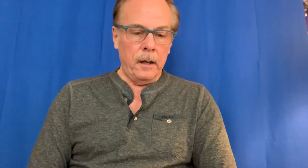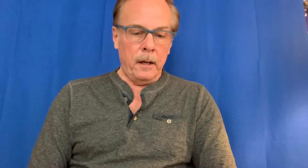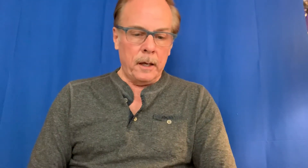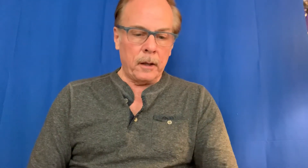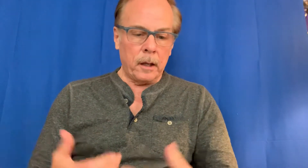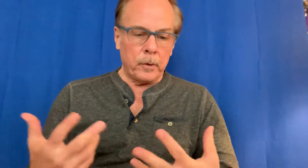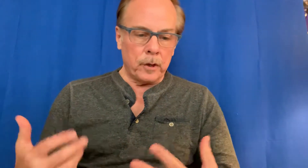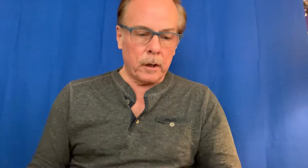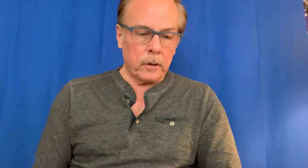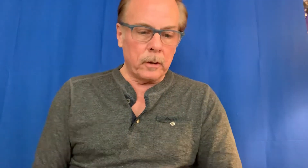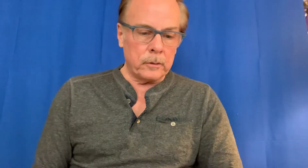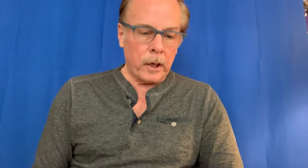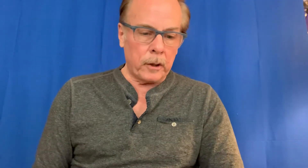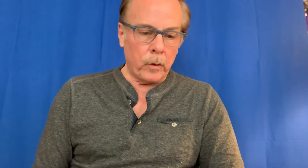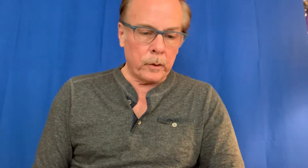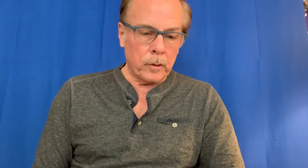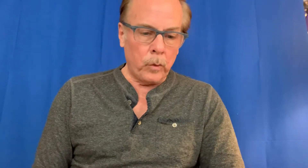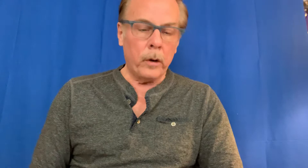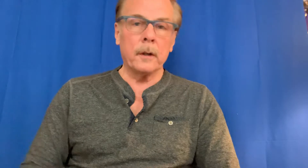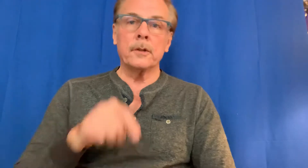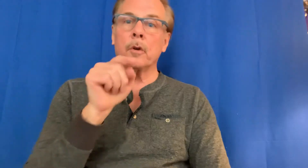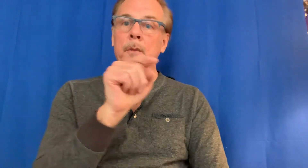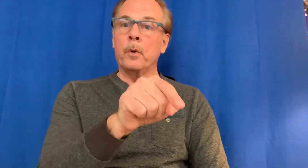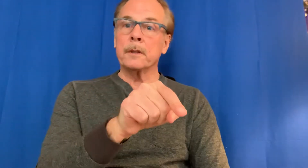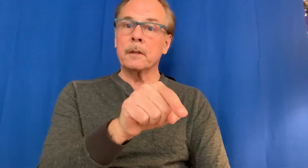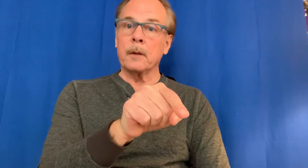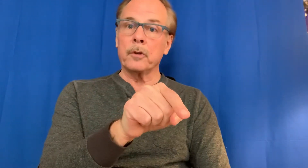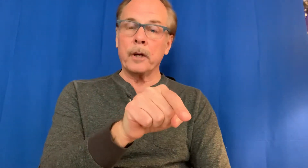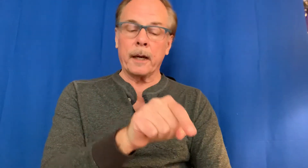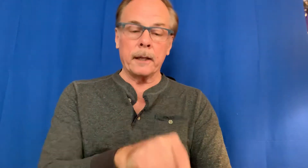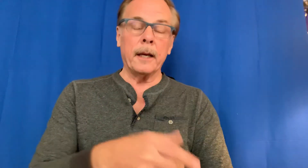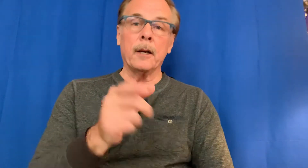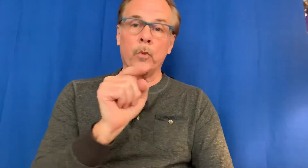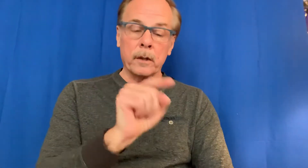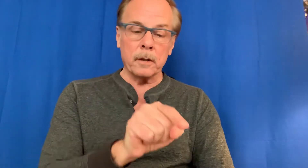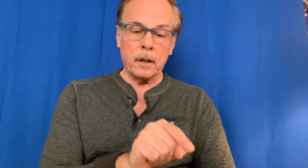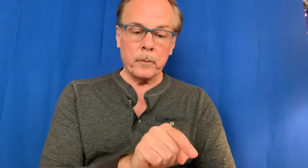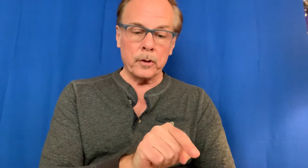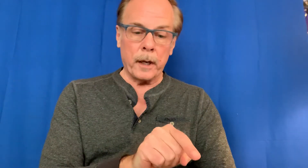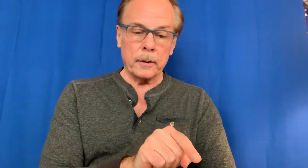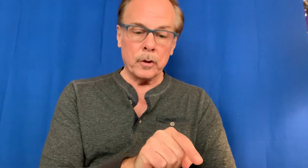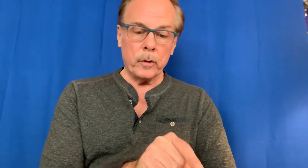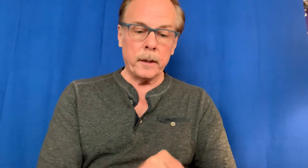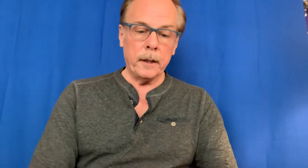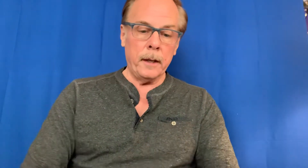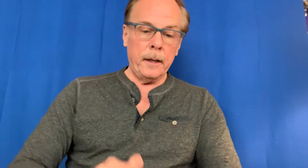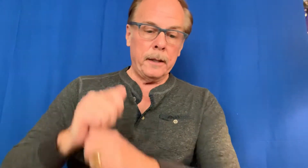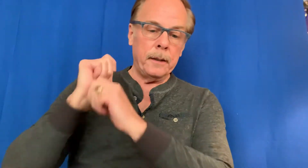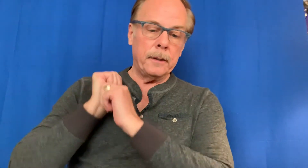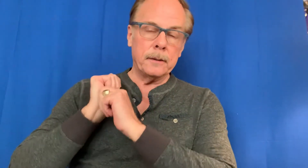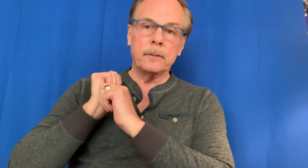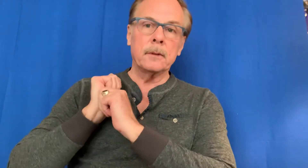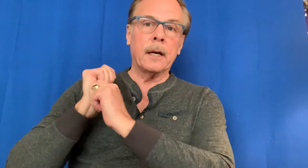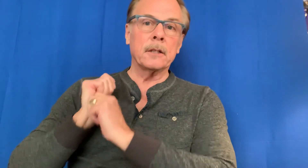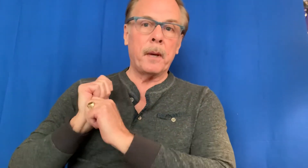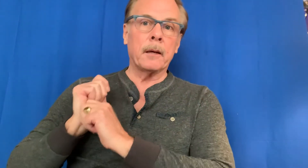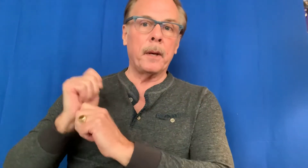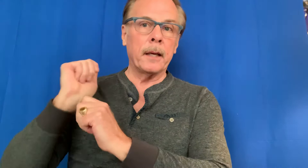And the lumberjack going to work. So he points to the lumberjack again. And what is the lumberjack doing? He's got his backpack, his